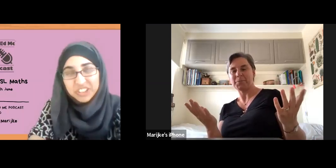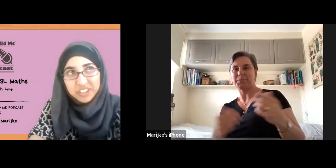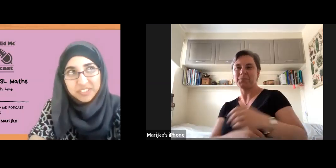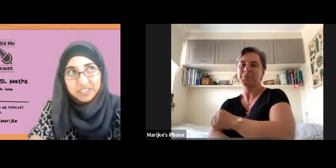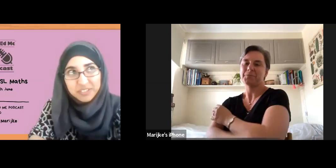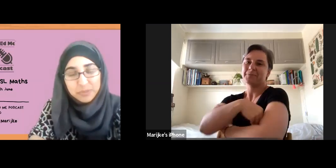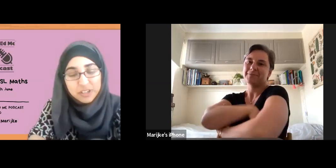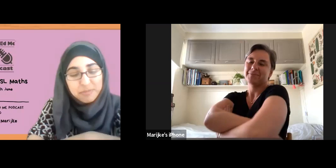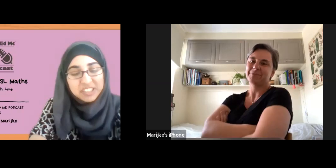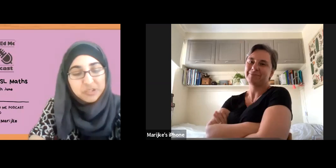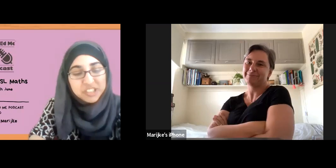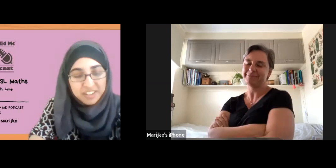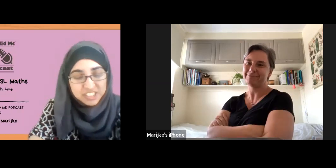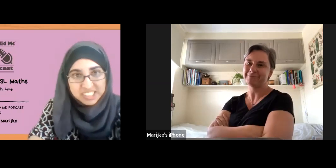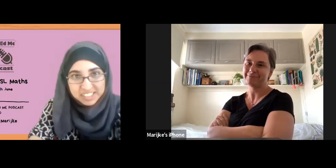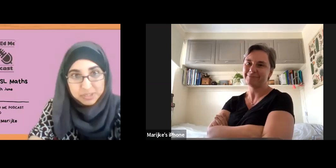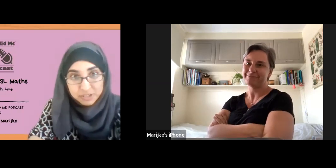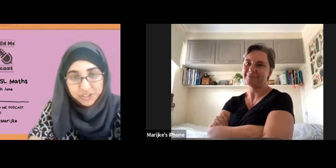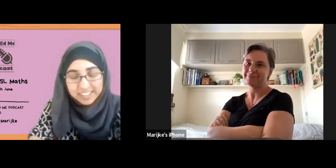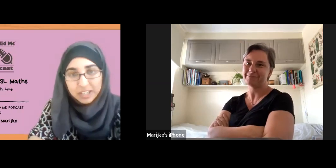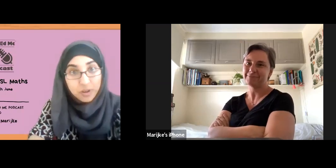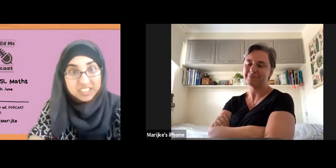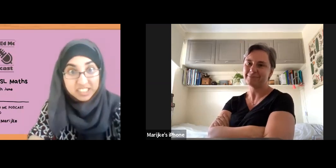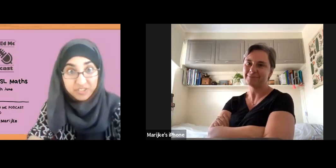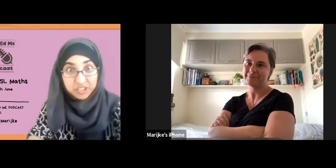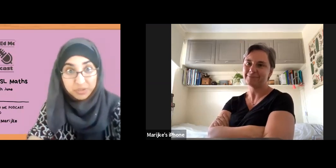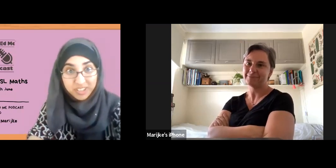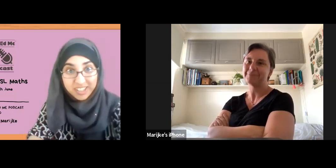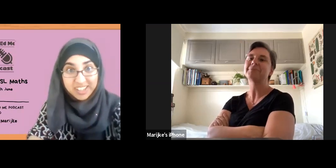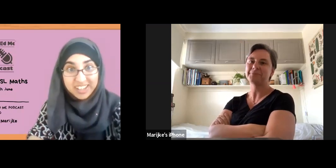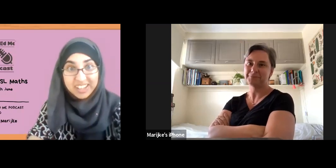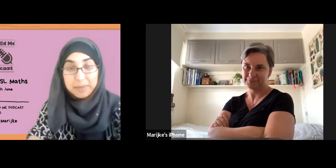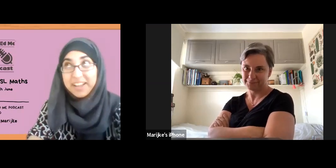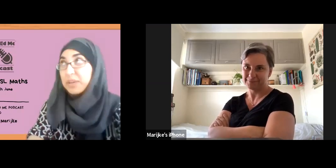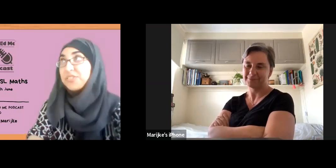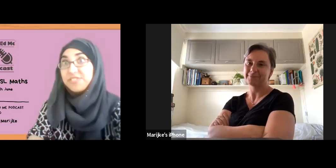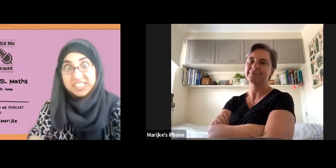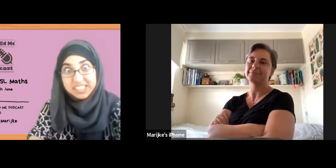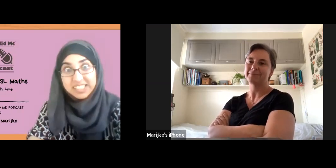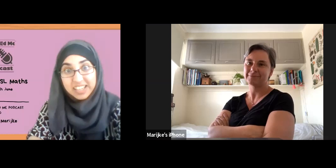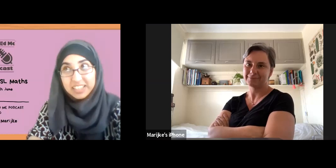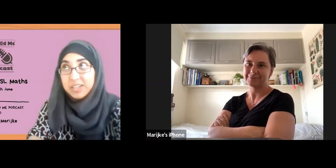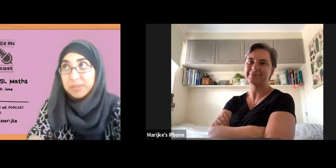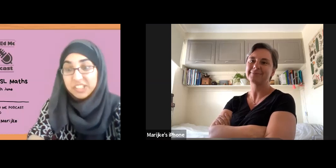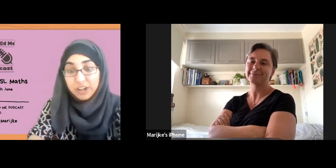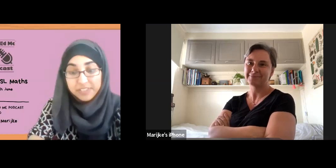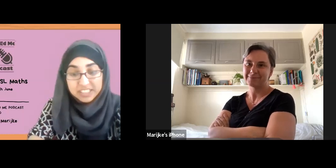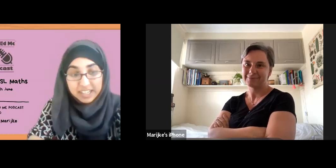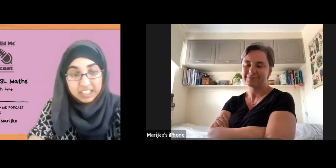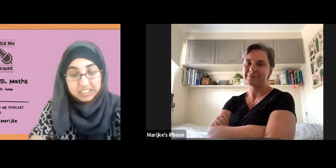to, so one of my schools that I visited when I was training was a deaf school. And it was fascinating because a lot of these kids